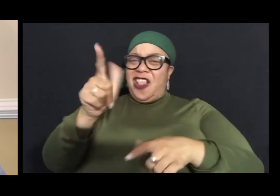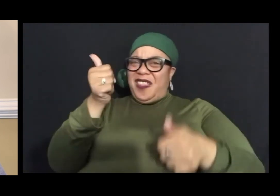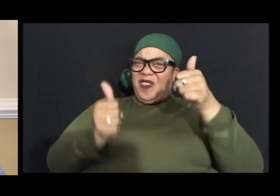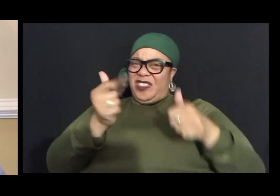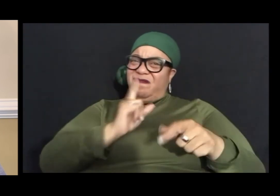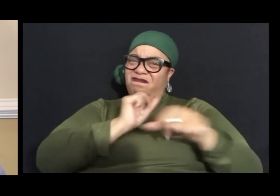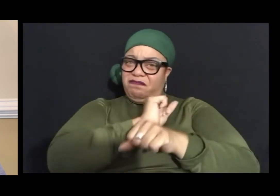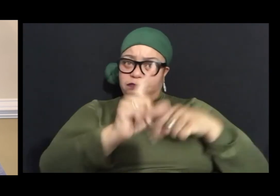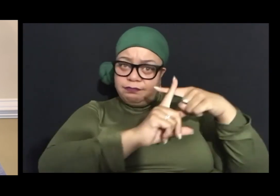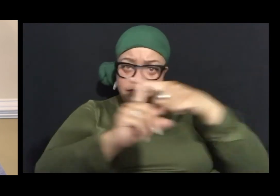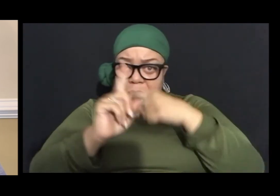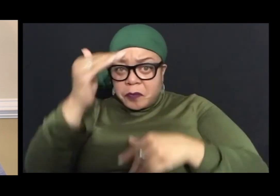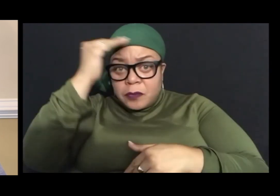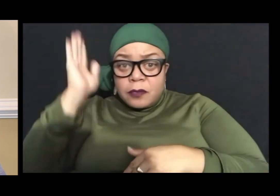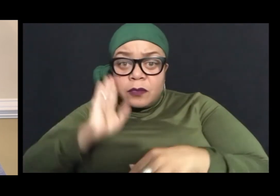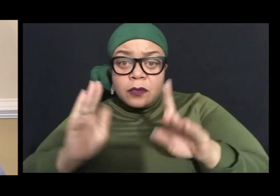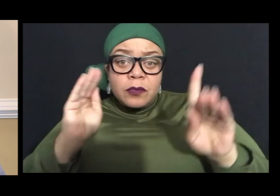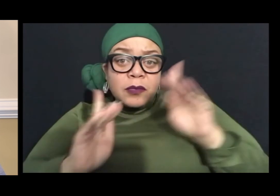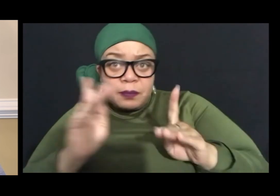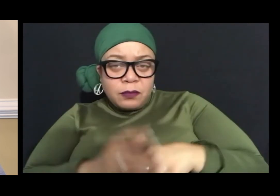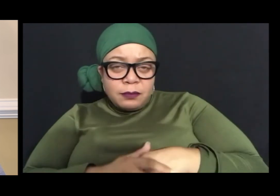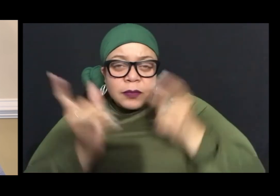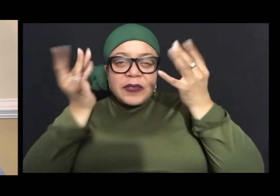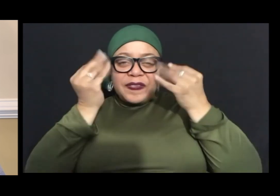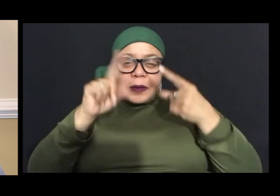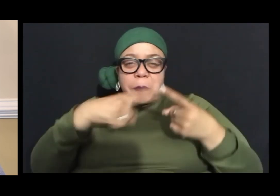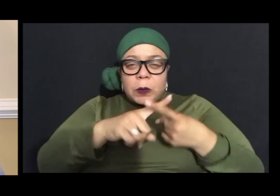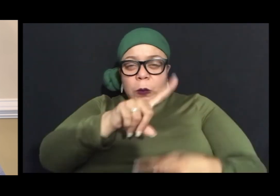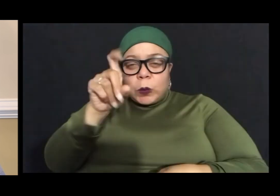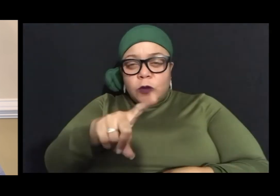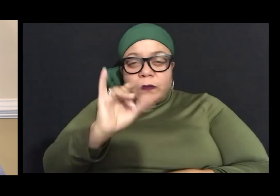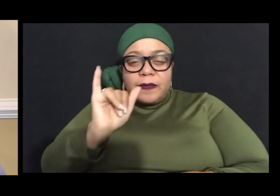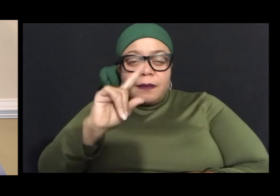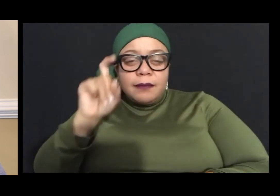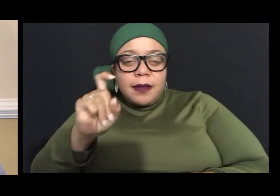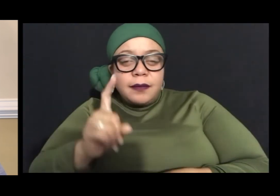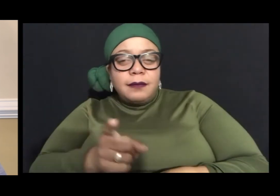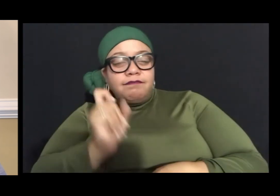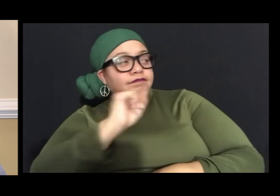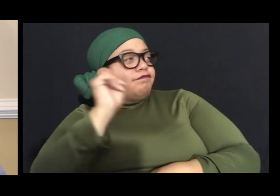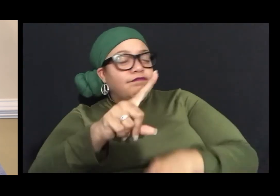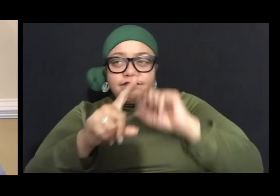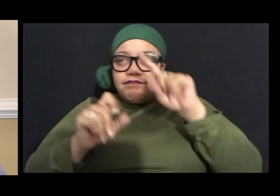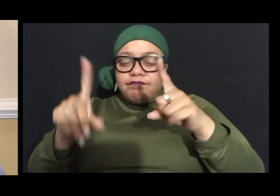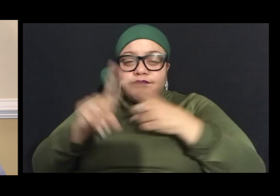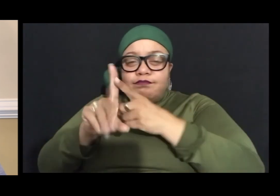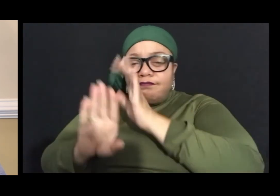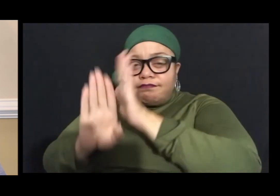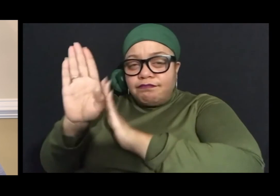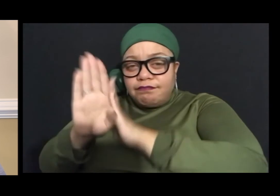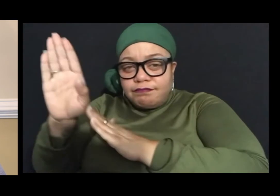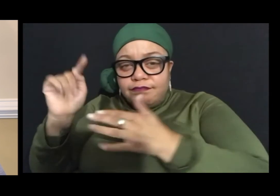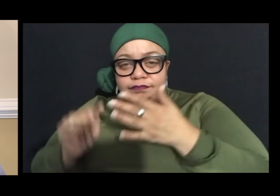brown people. Think about the questions needed to develop the technology that creates equity and addresses